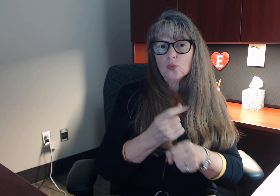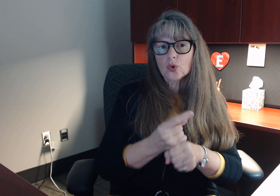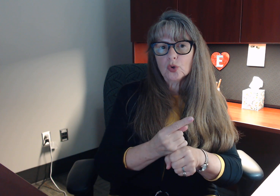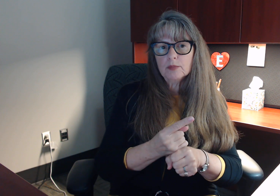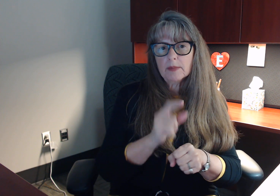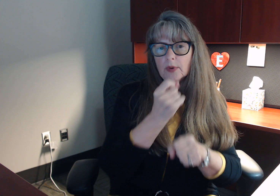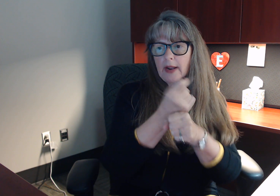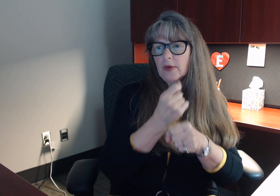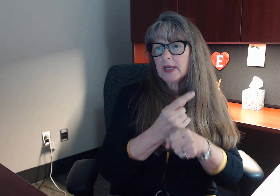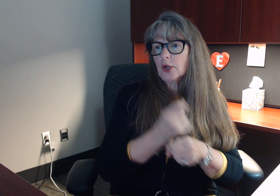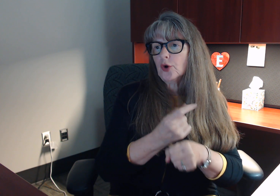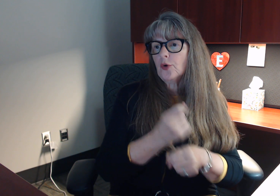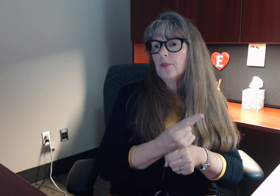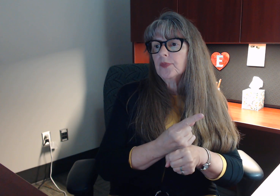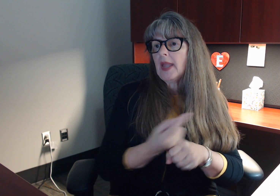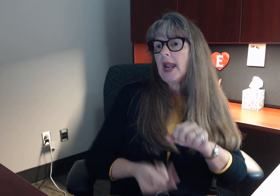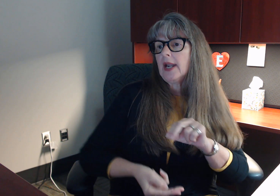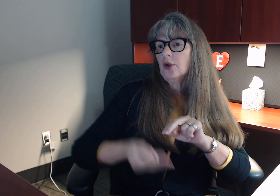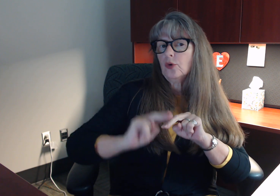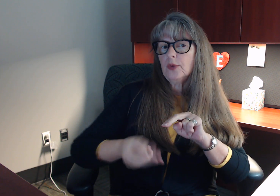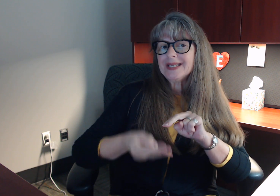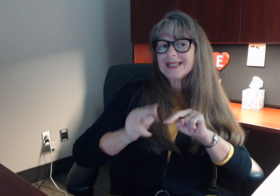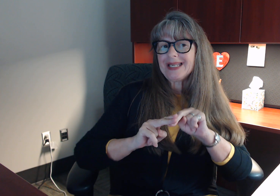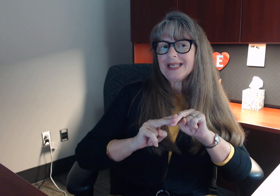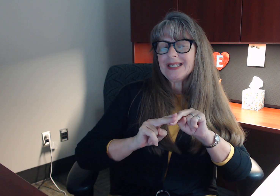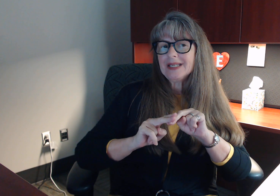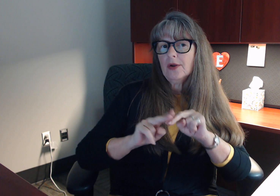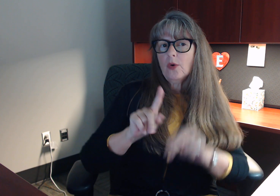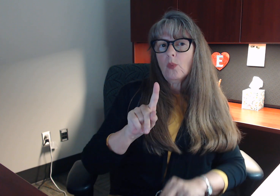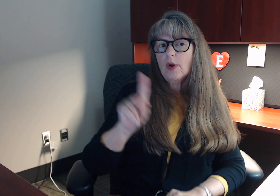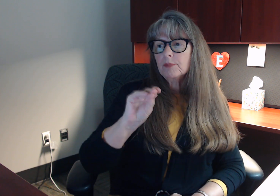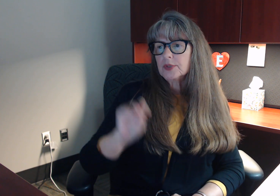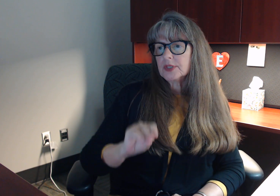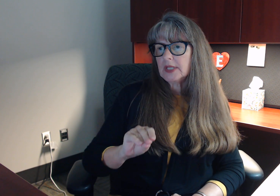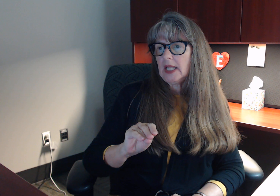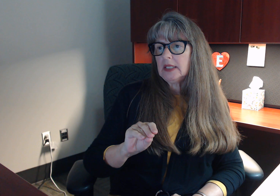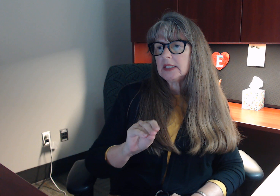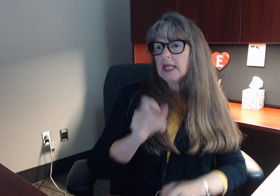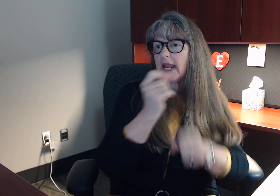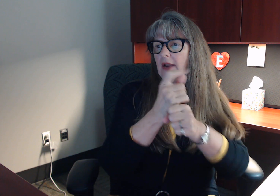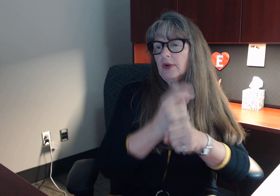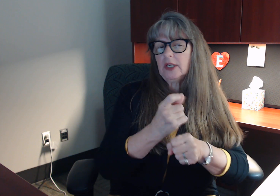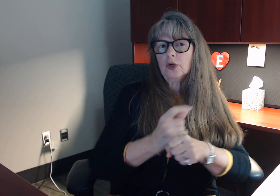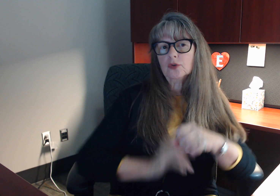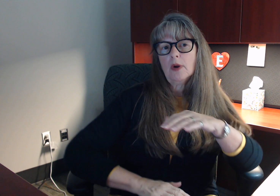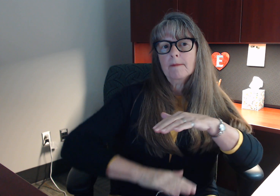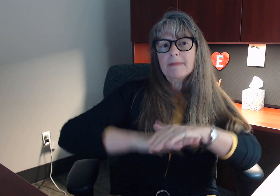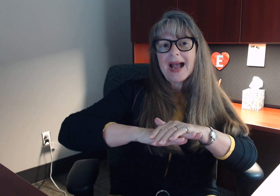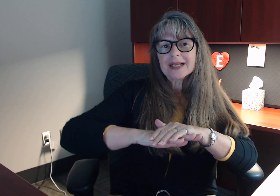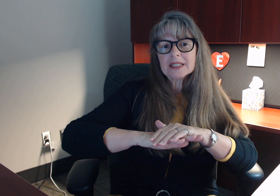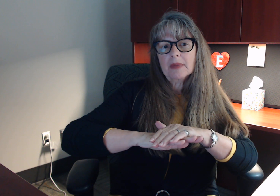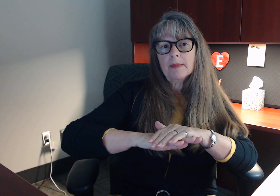annual, remember, every year, and increasing 1% every year to a maximum